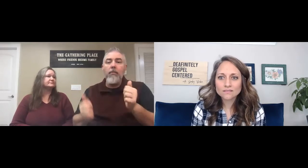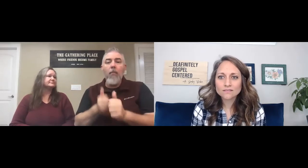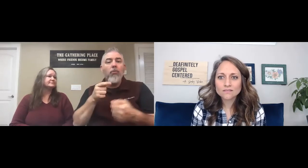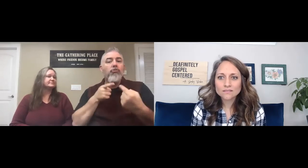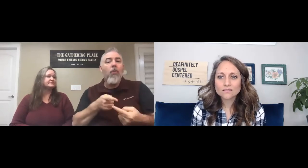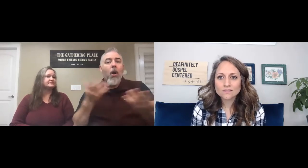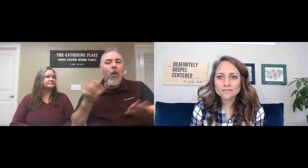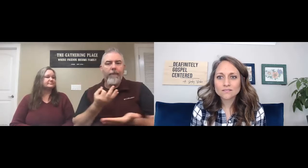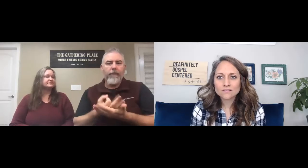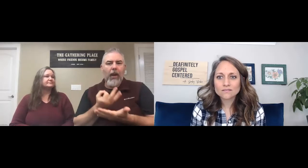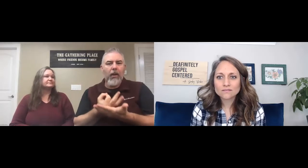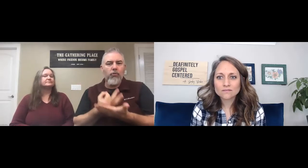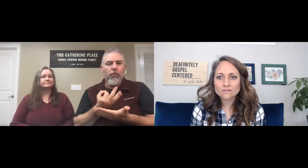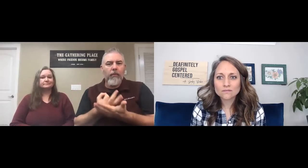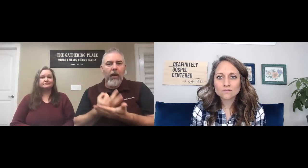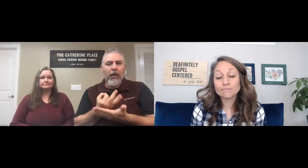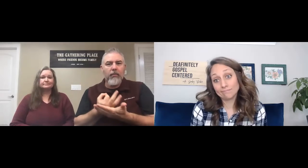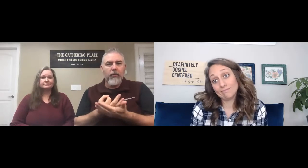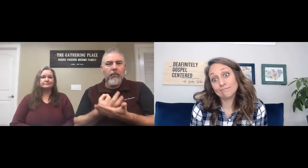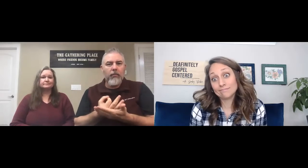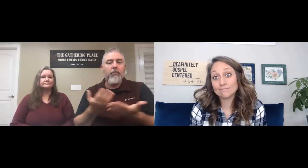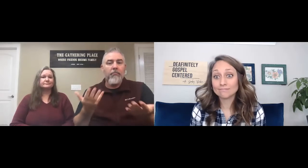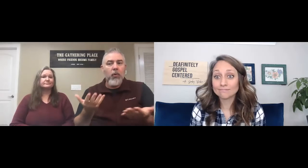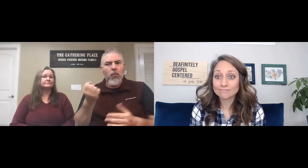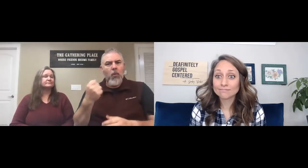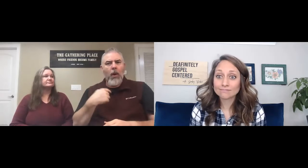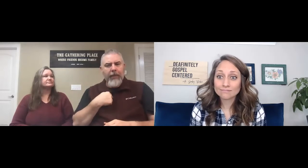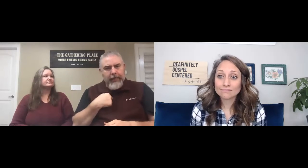For example, most married couples struggle with financial.